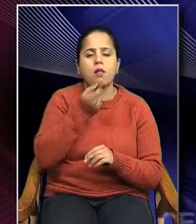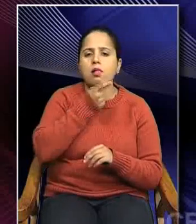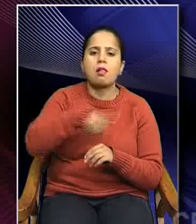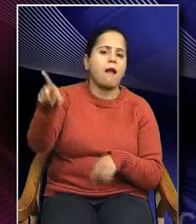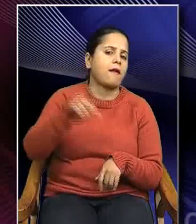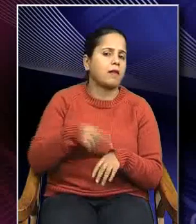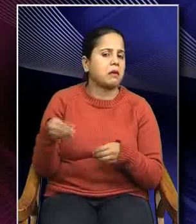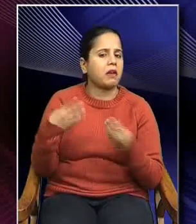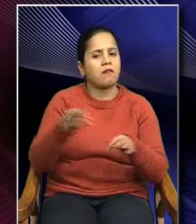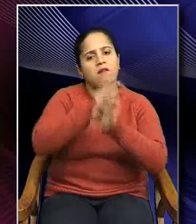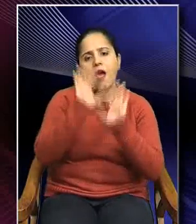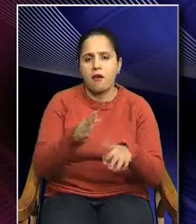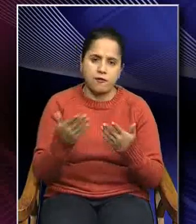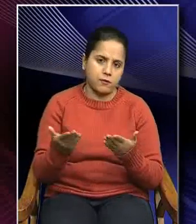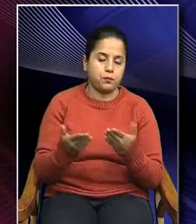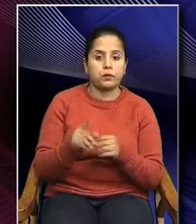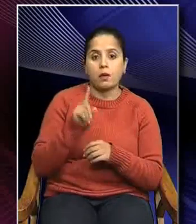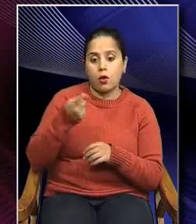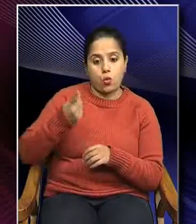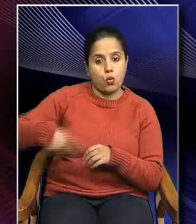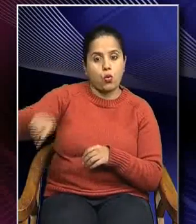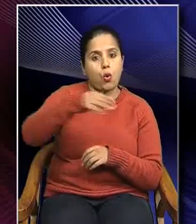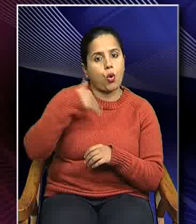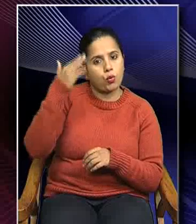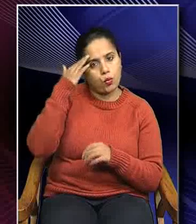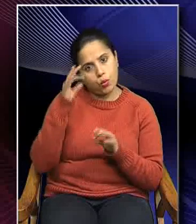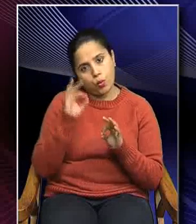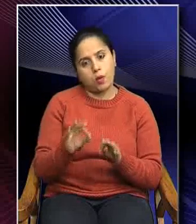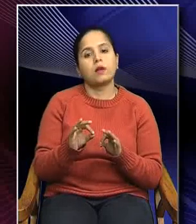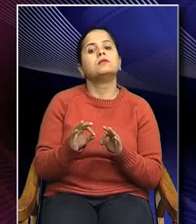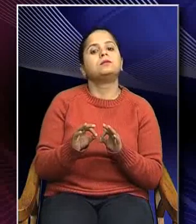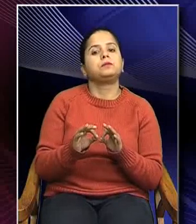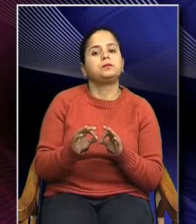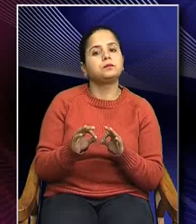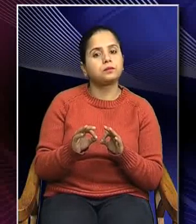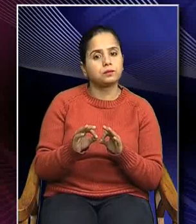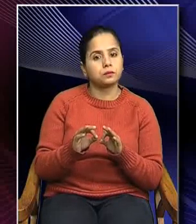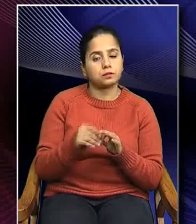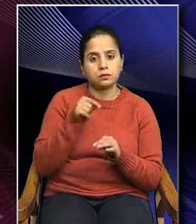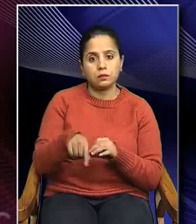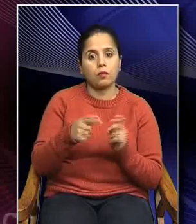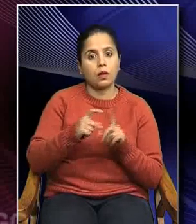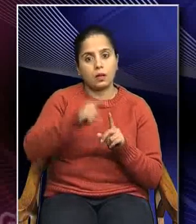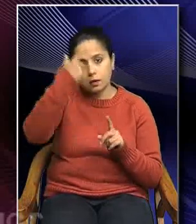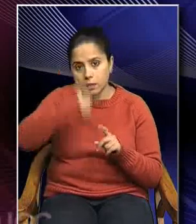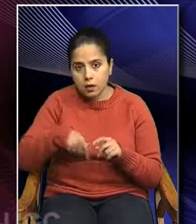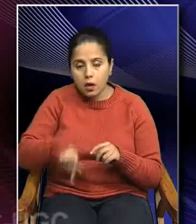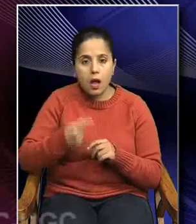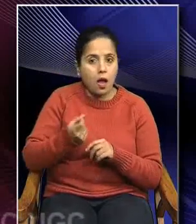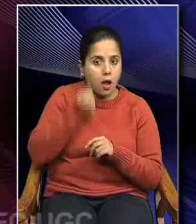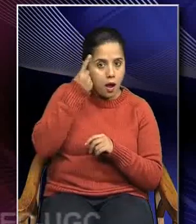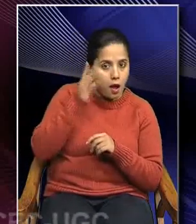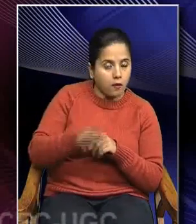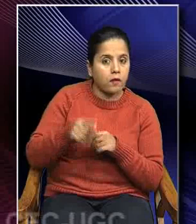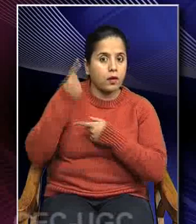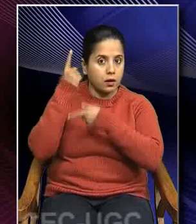all given. But all of us know that a disciplinary understanding of